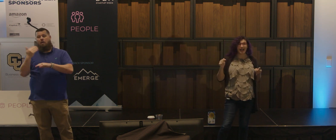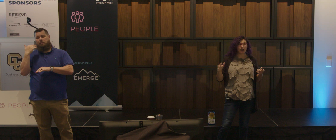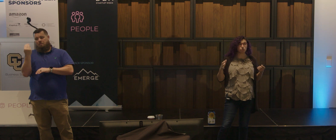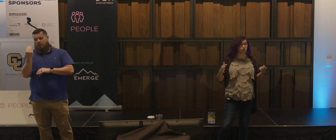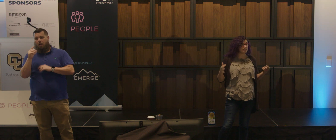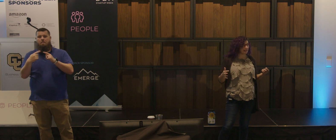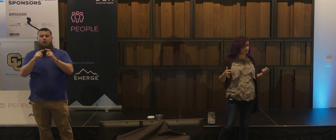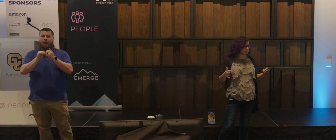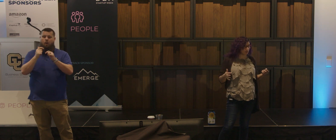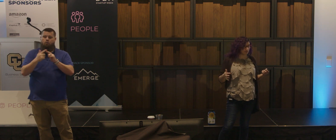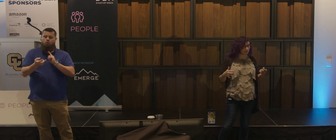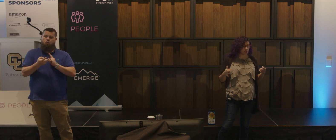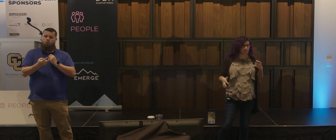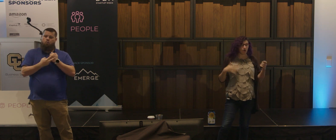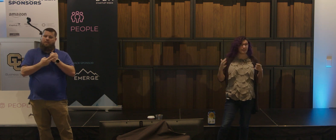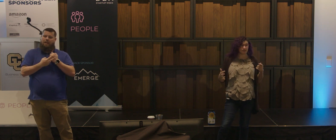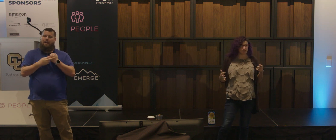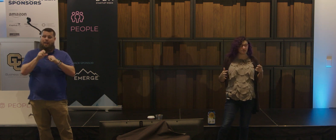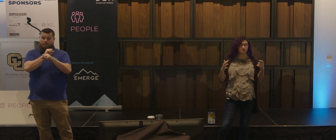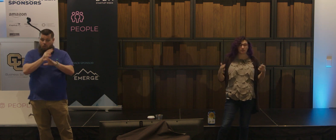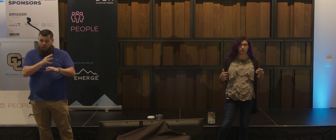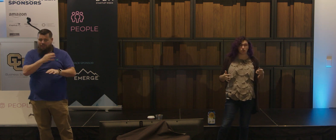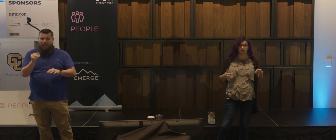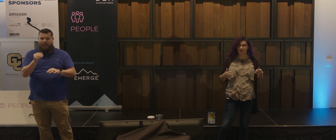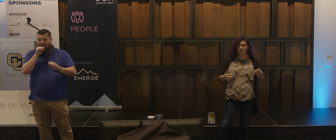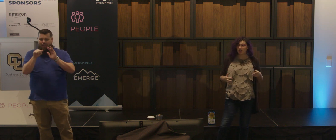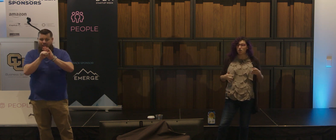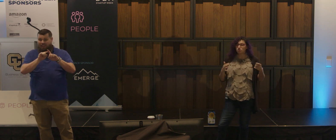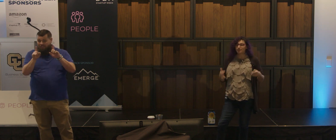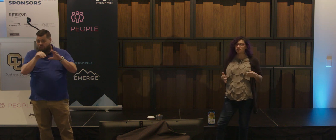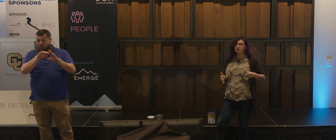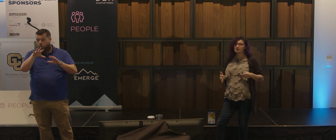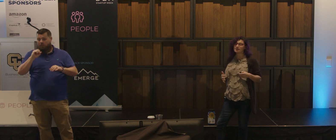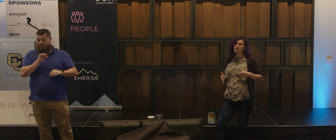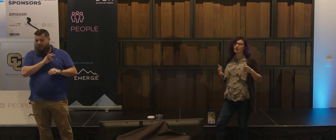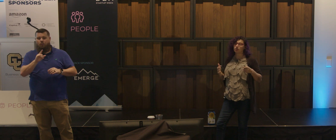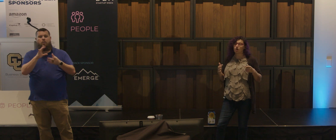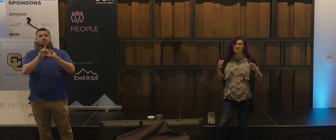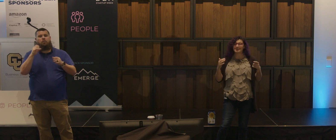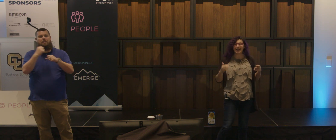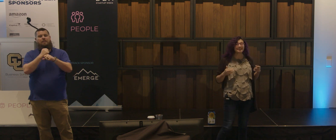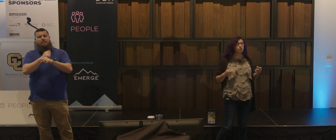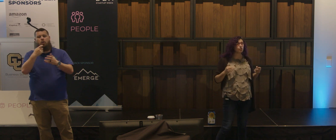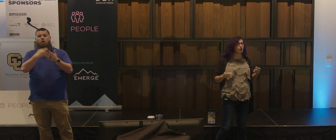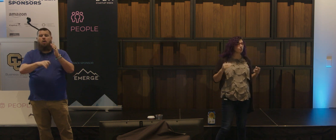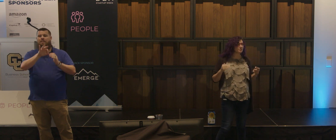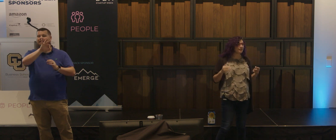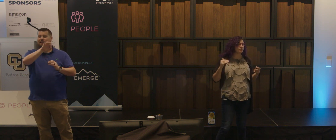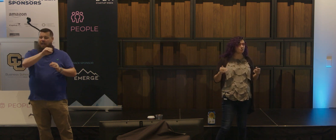about how to retain employees and talk about hidden differences within your staff, she mentioned a statistic that it costs 90